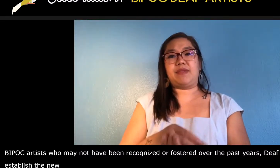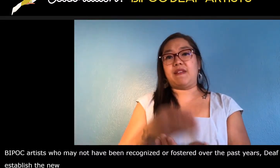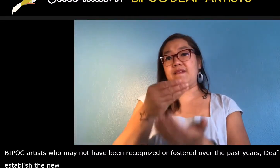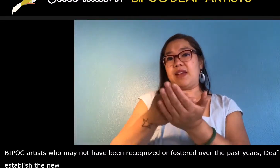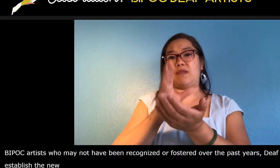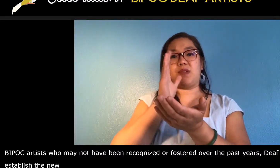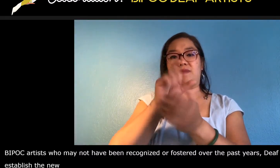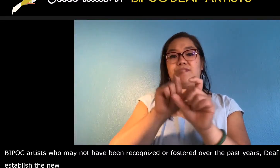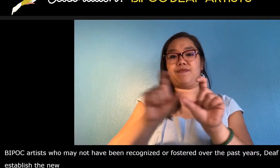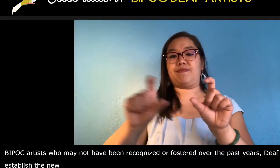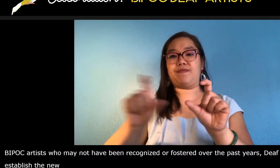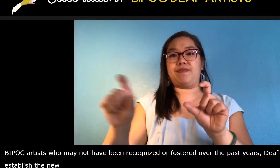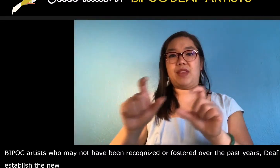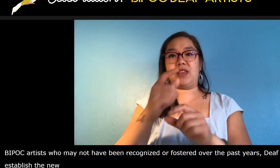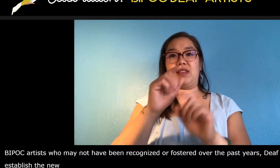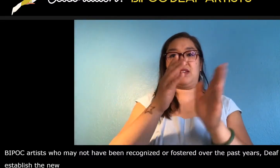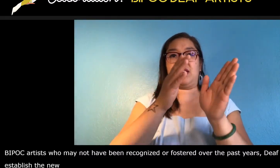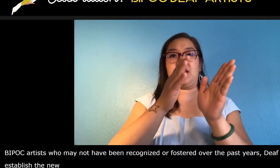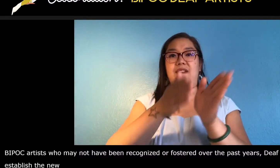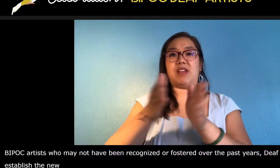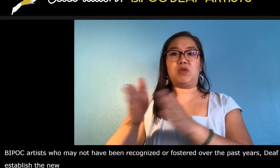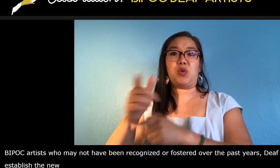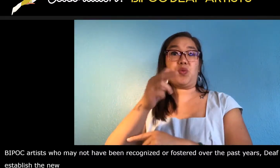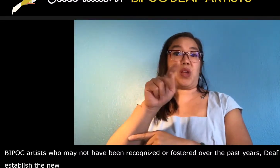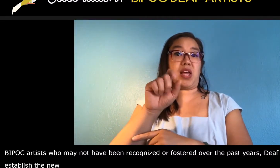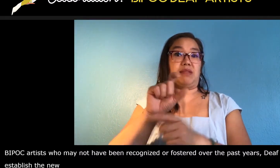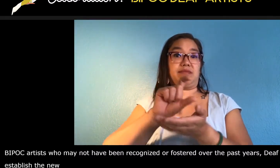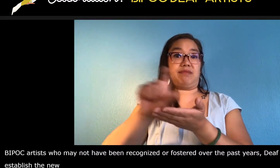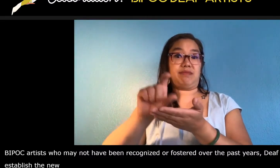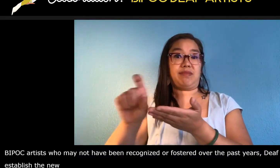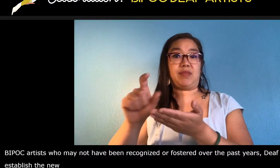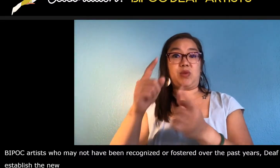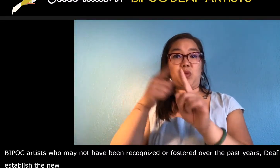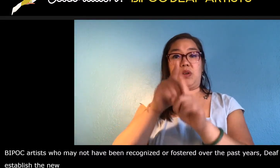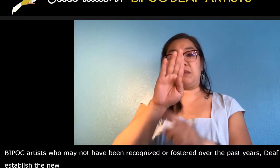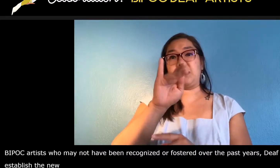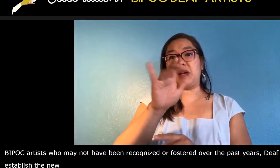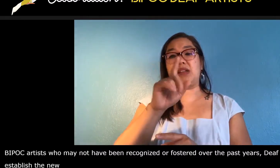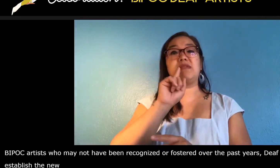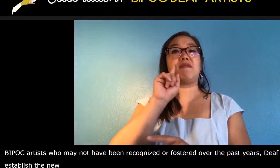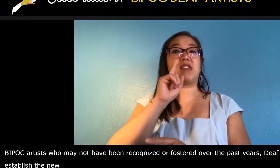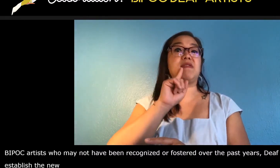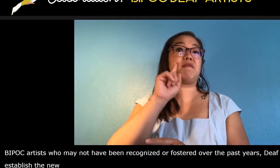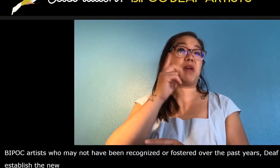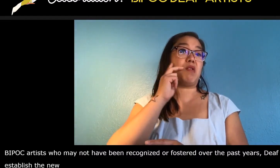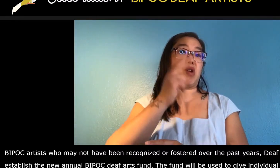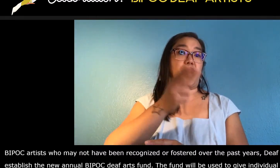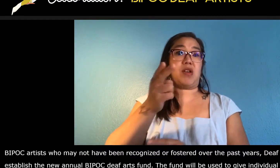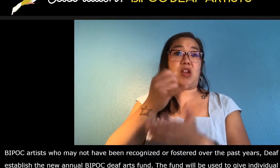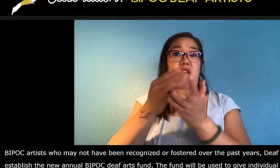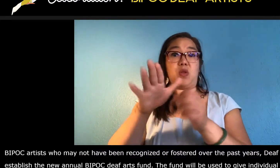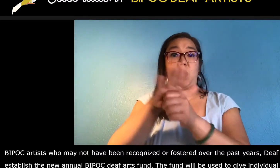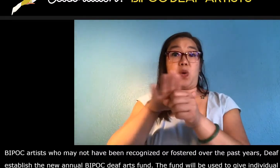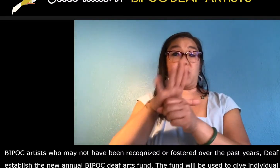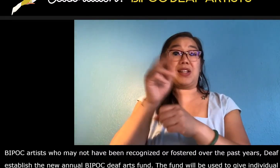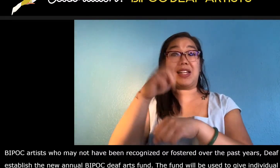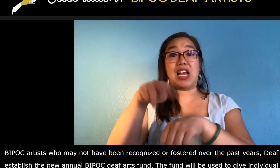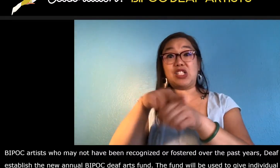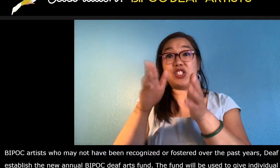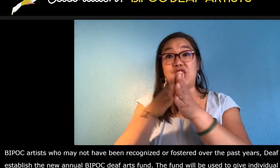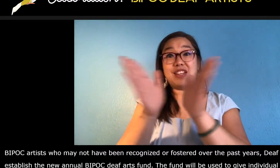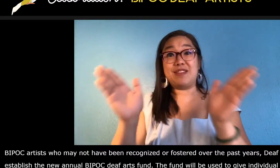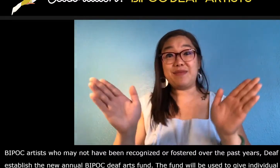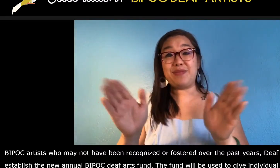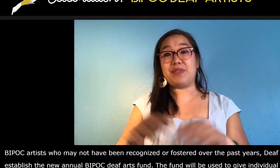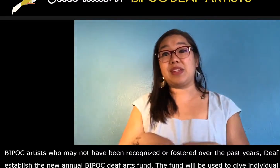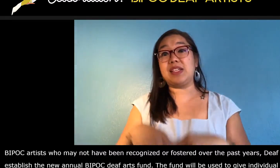Fund. The fund will be used to give individual grants to support BIPOC deaf, deafblind, hard